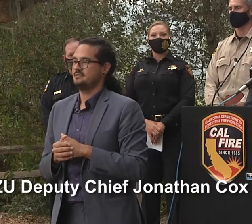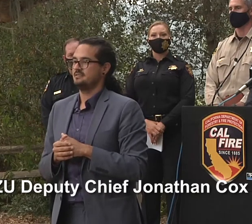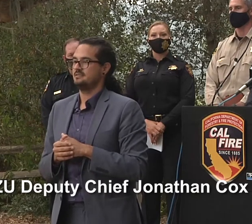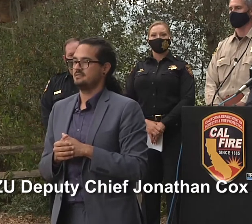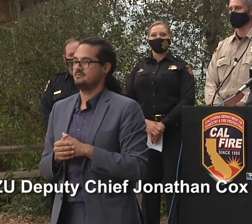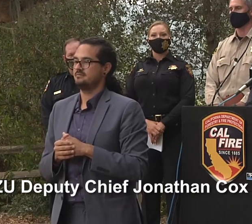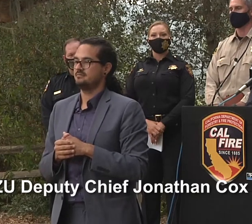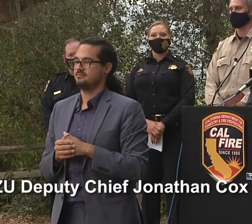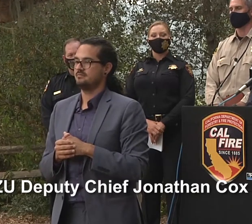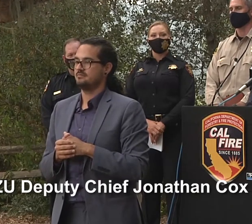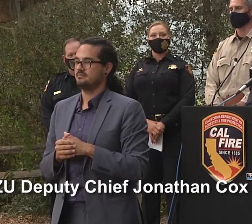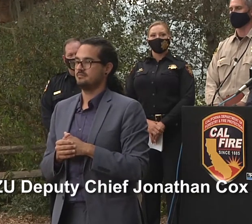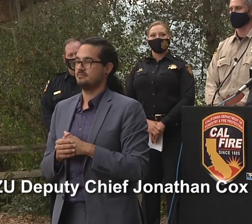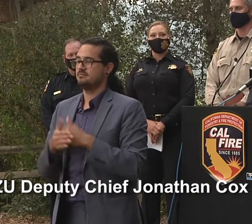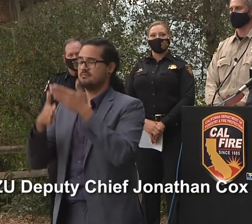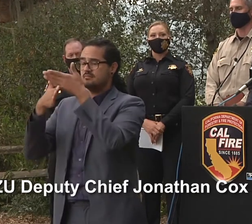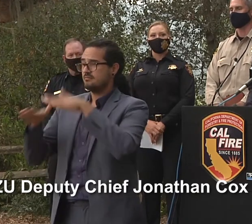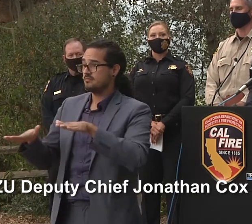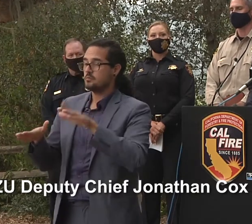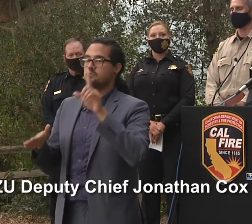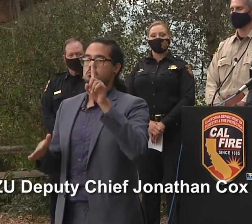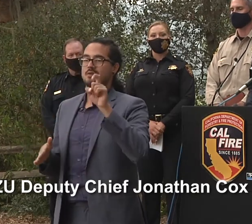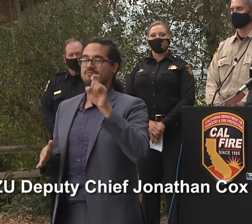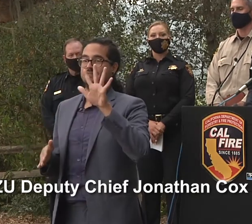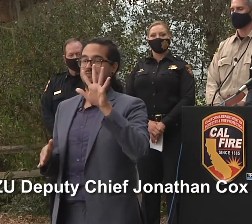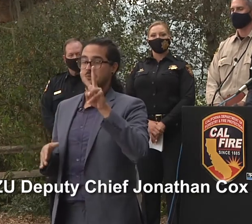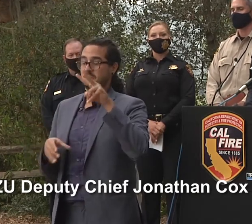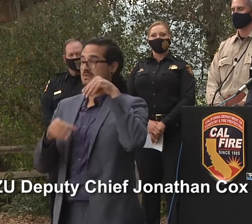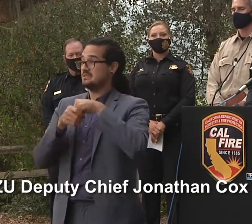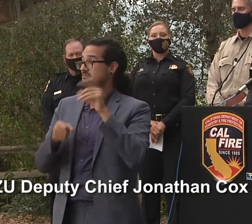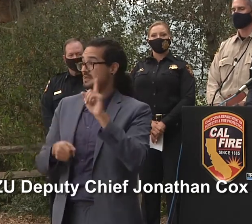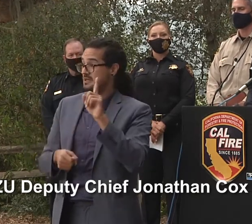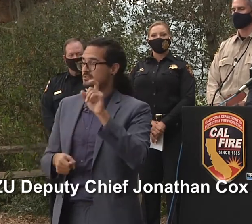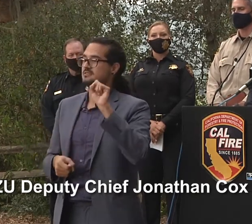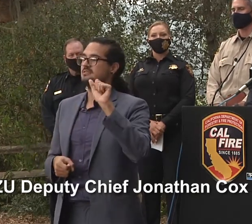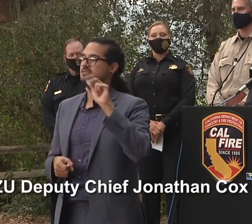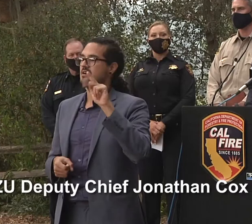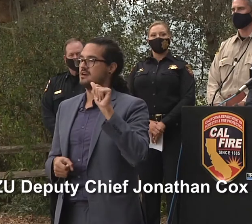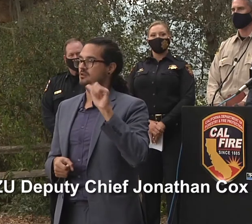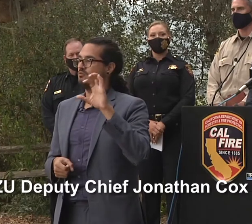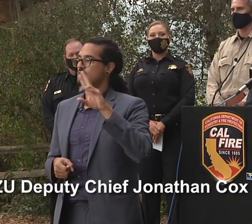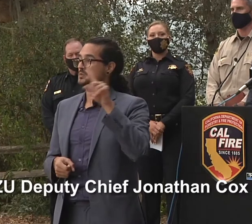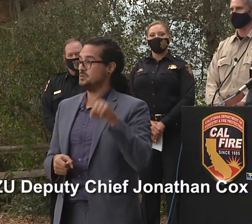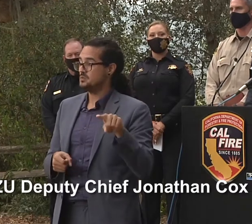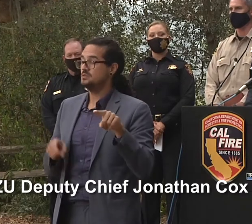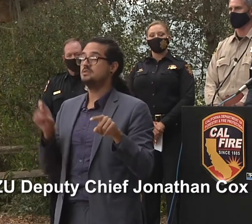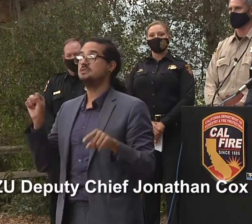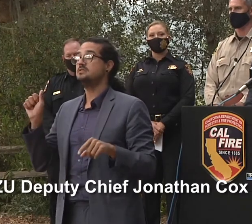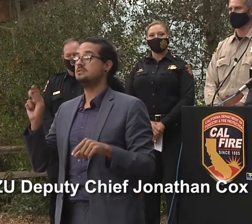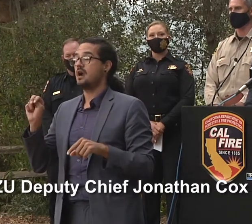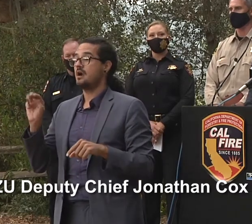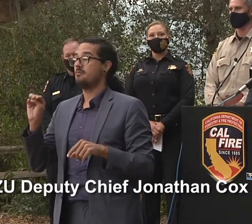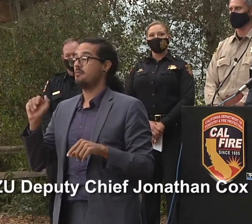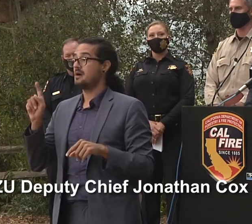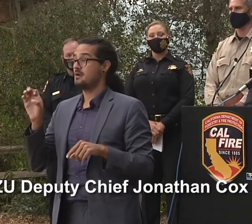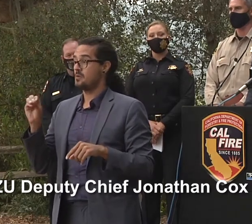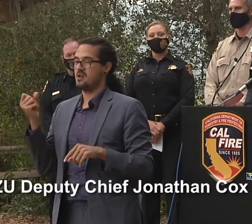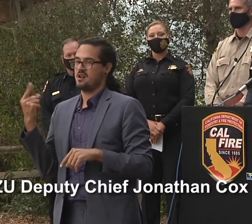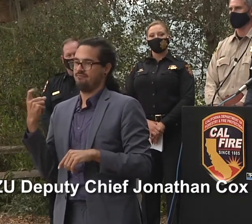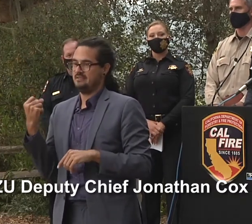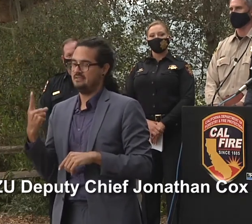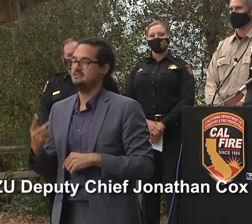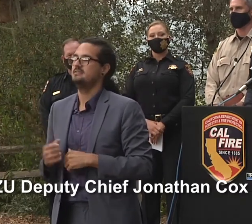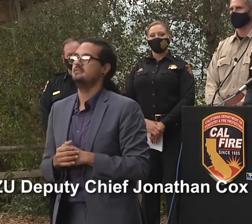structures destroyed in Santa Cruz County and 11 in San Mateo County. The good news is that we have additional personnel coming in.